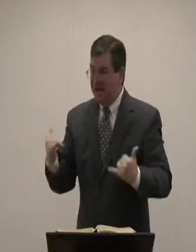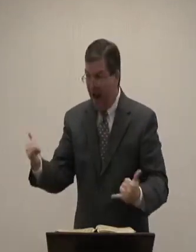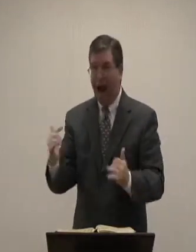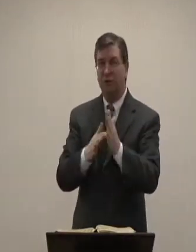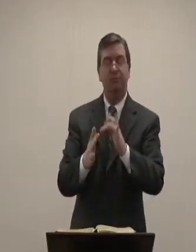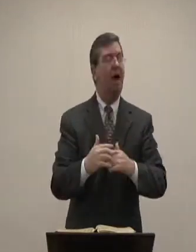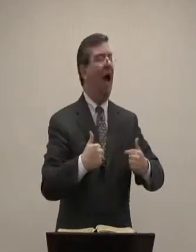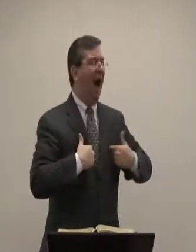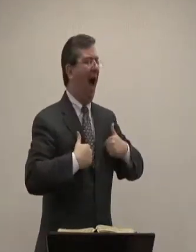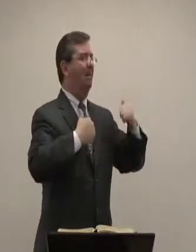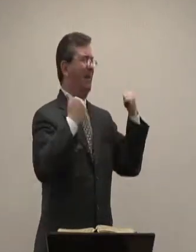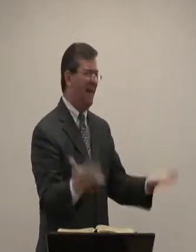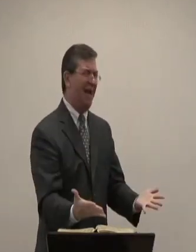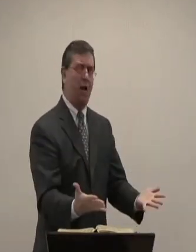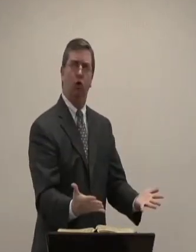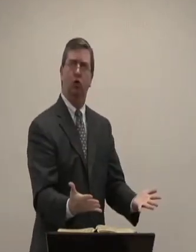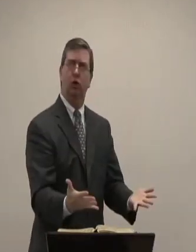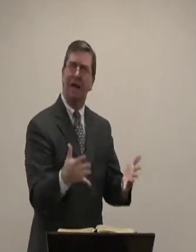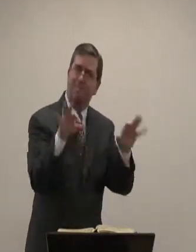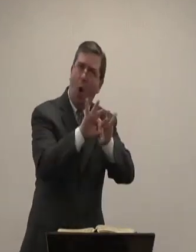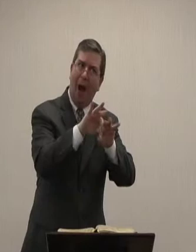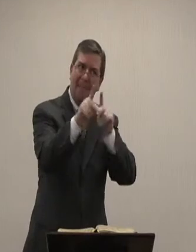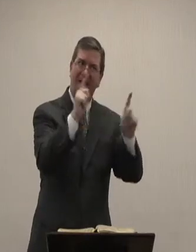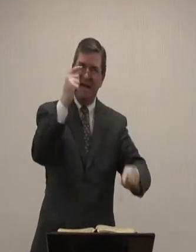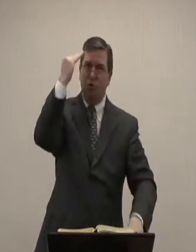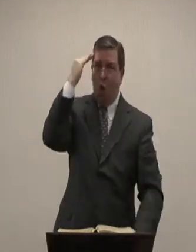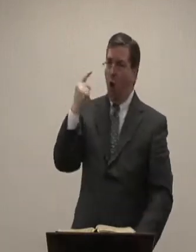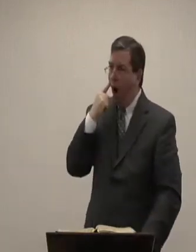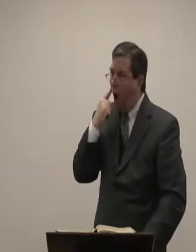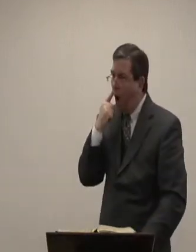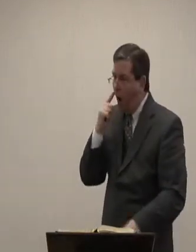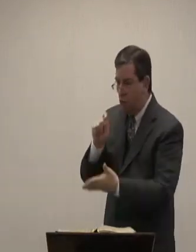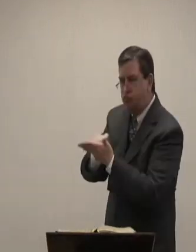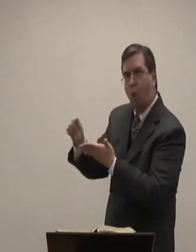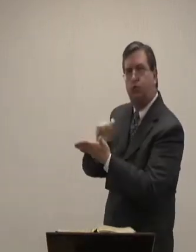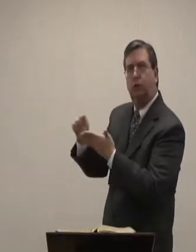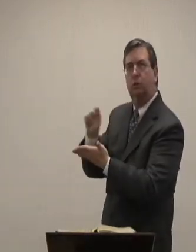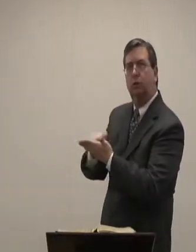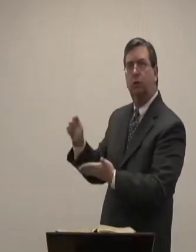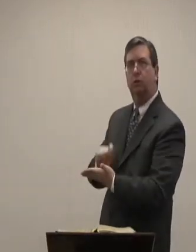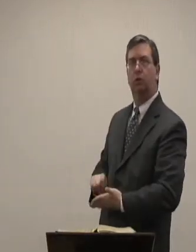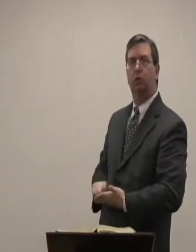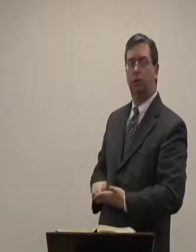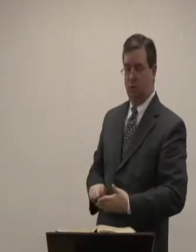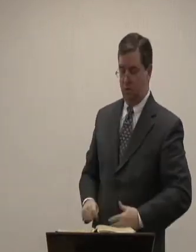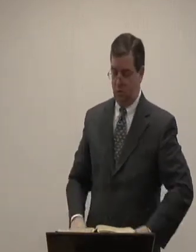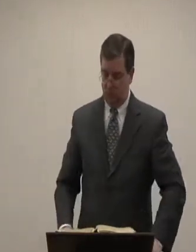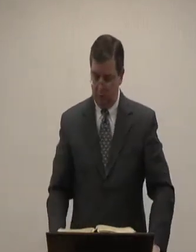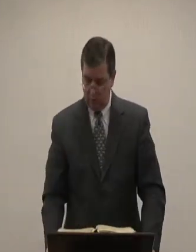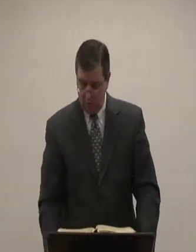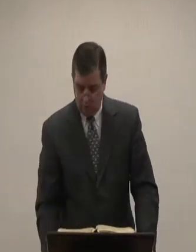through. And Jesus still let them know, I am here. It was important for them to know that they may write the